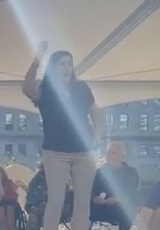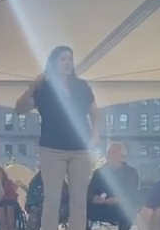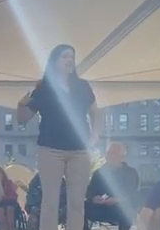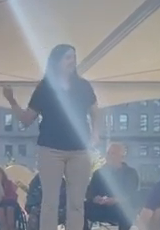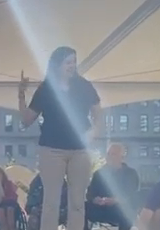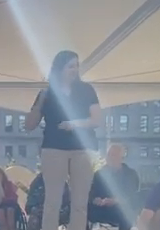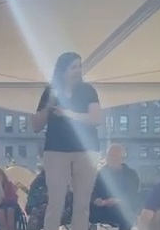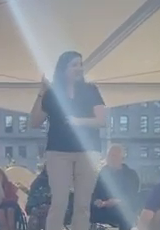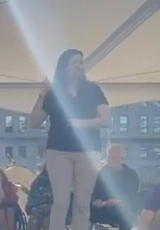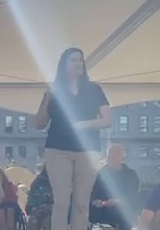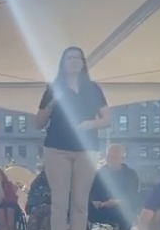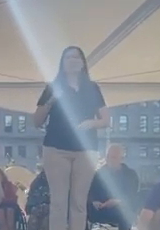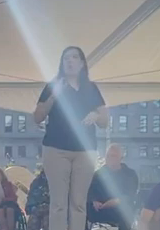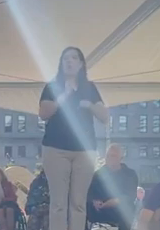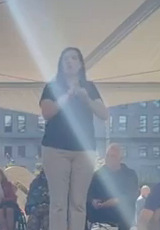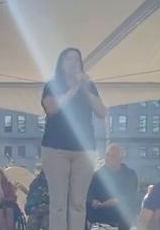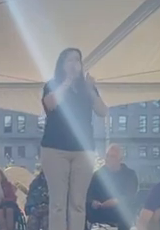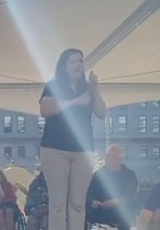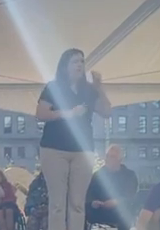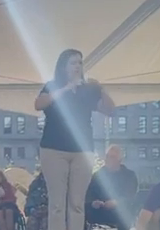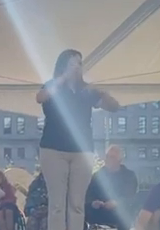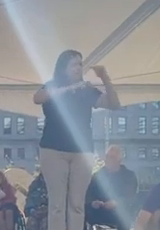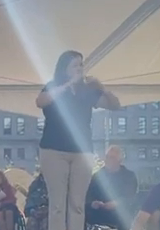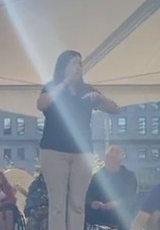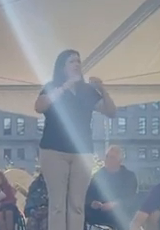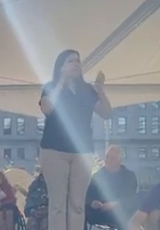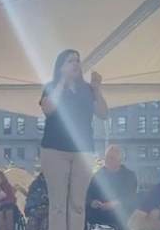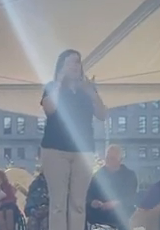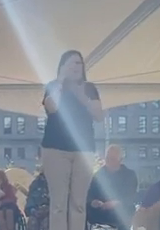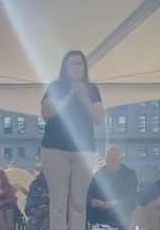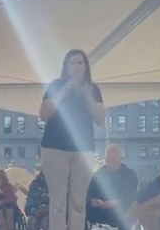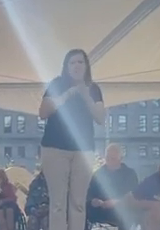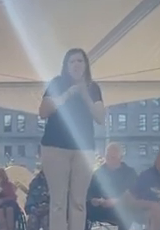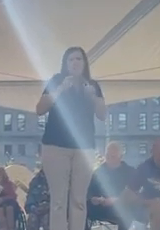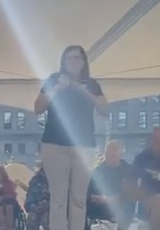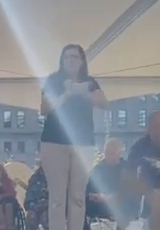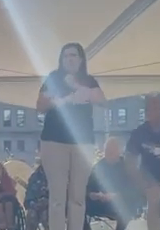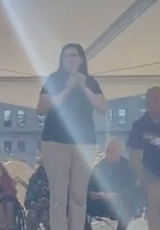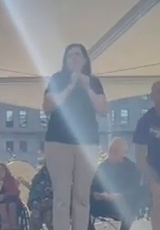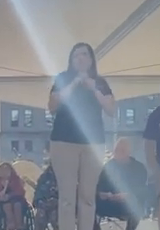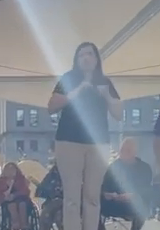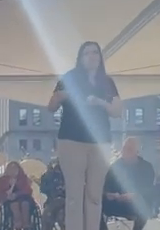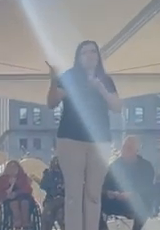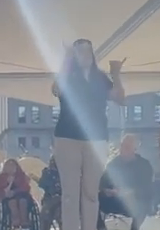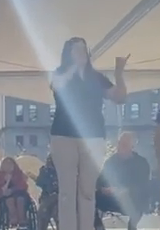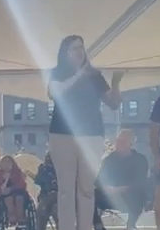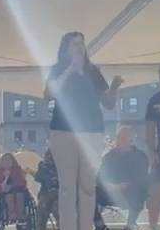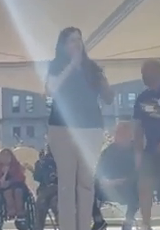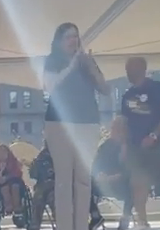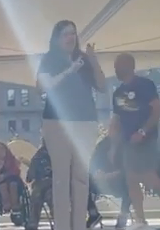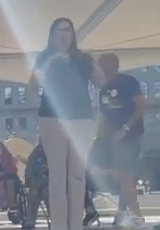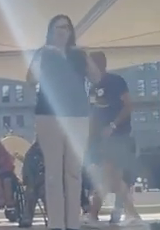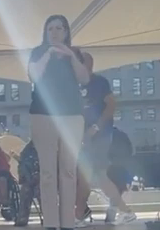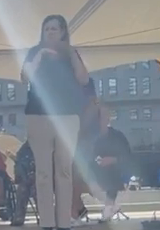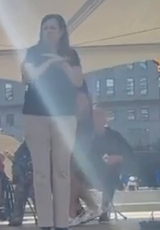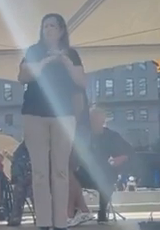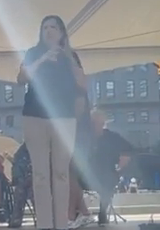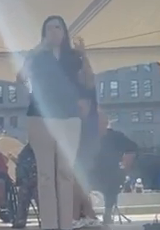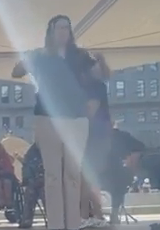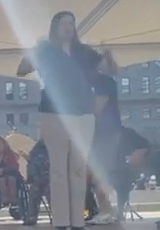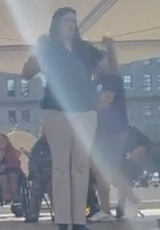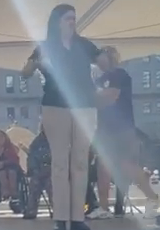Working with every building that is funded by the county, making sure they are universally designed and as